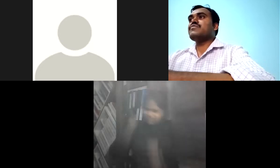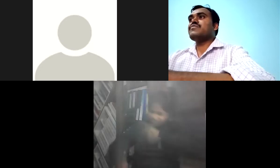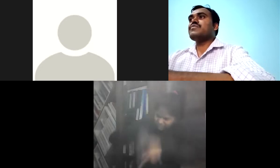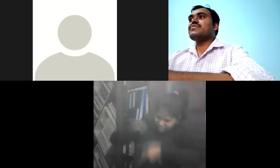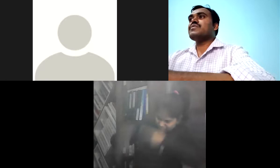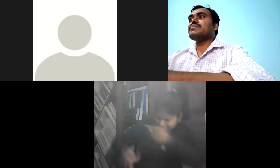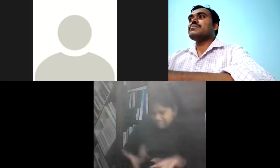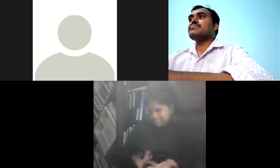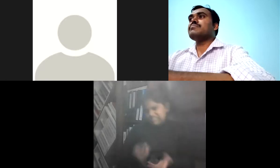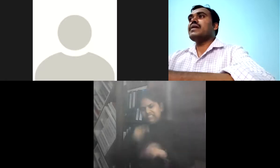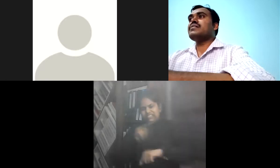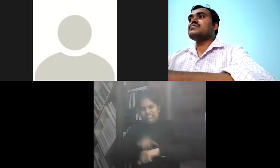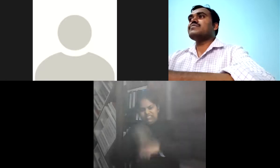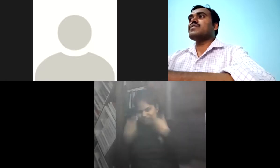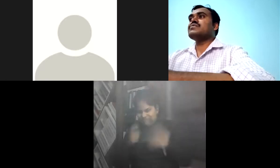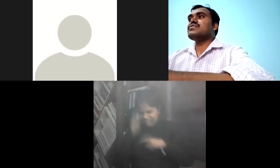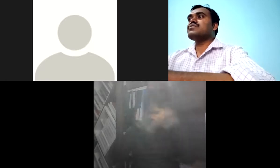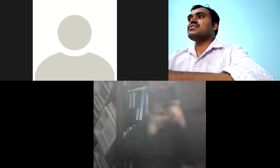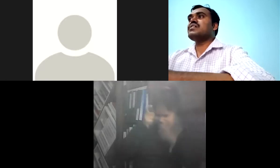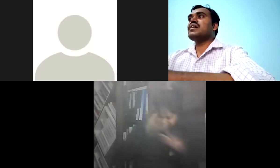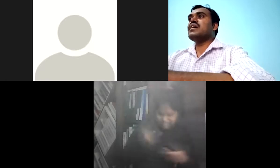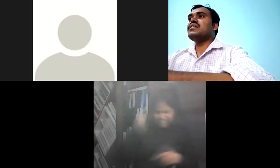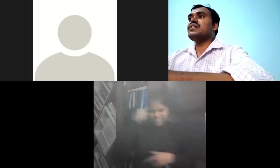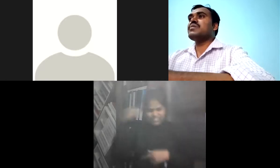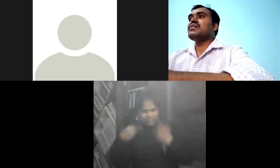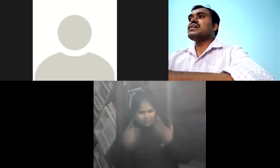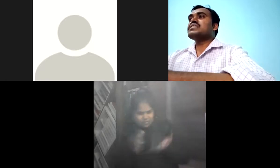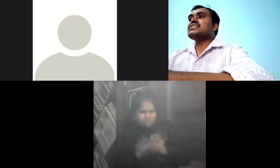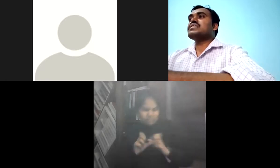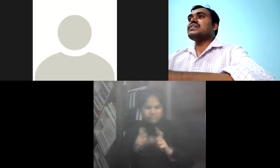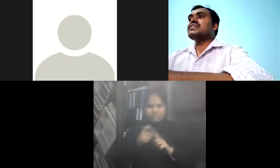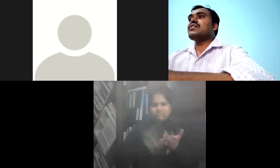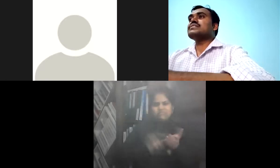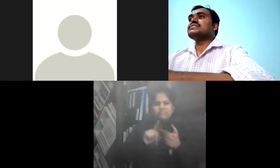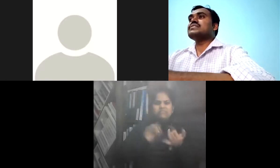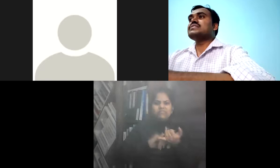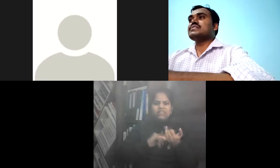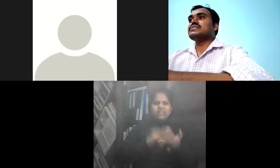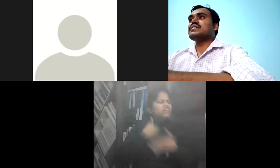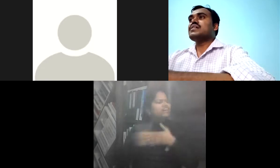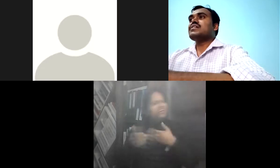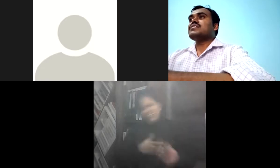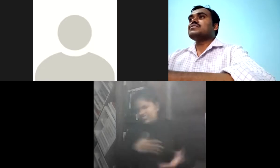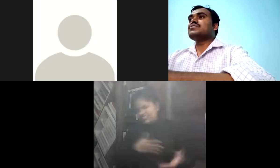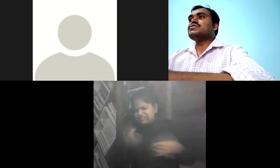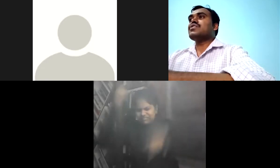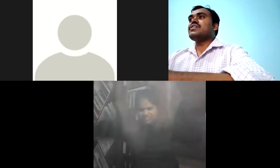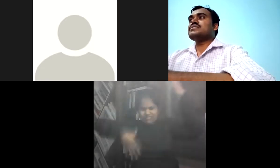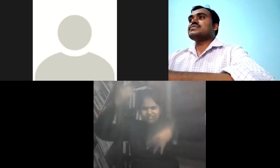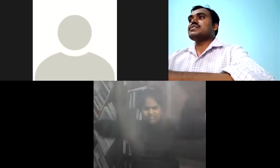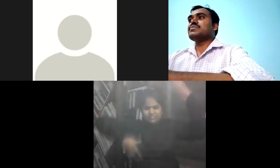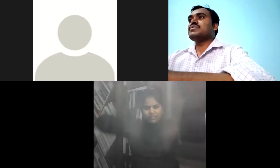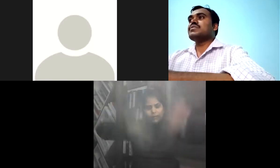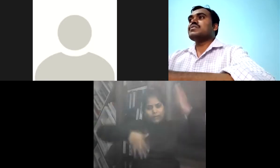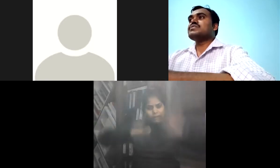of the madness of our century, and ended by thundering across easels. Don't draw